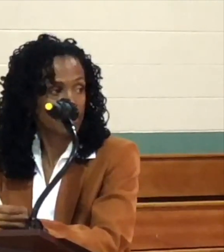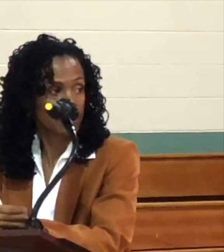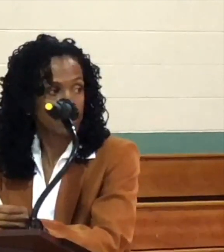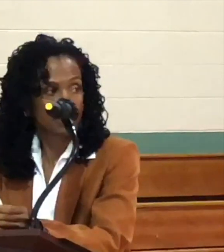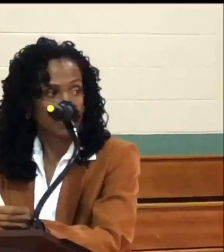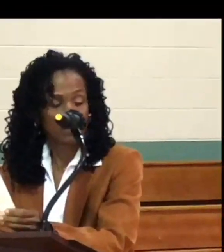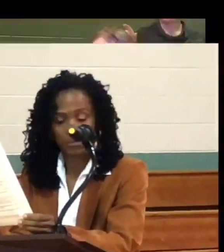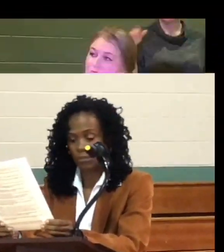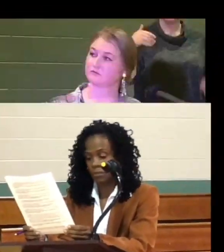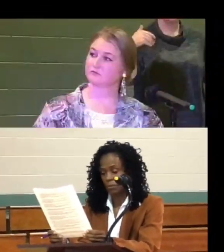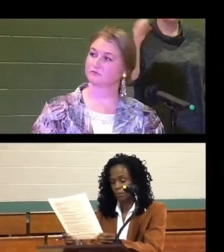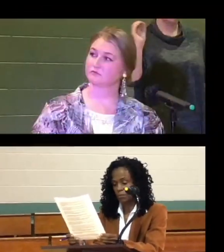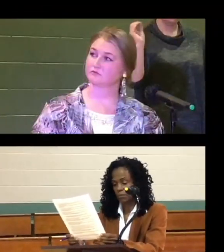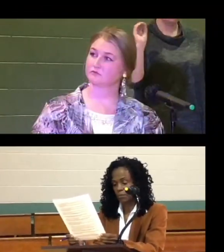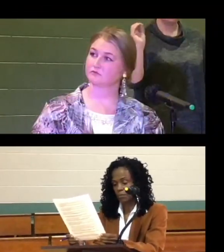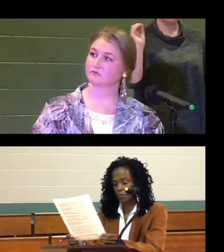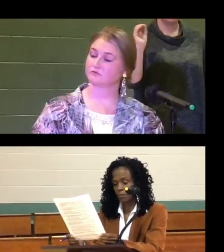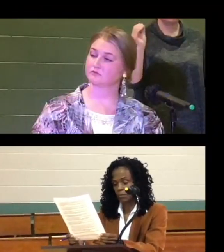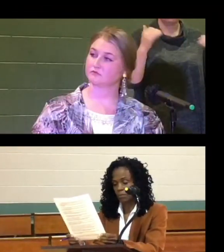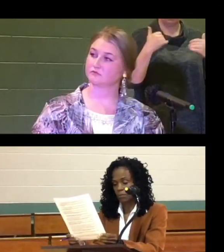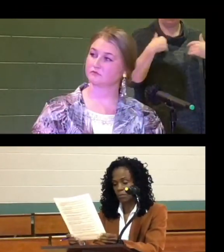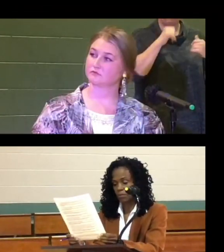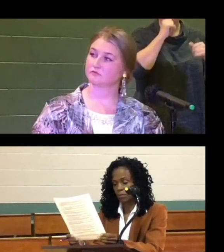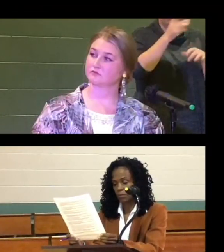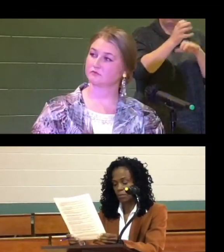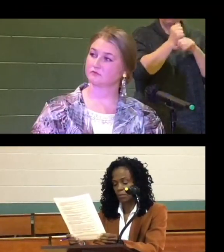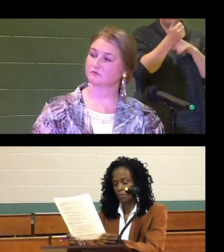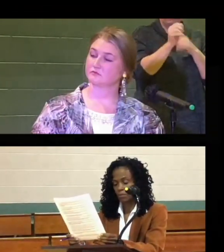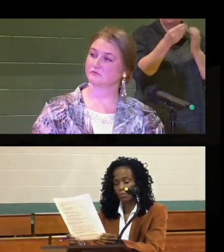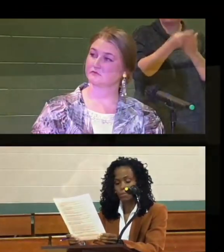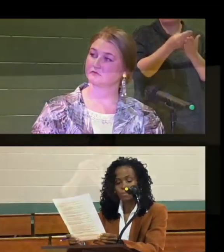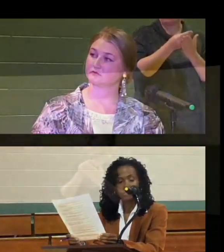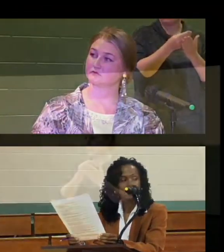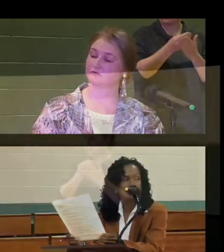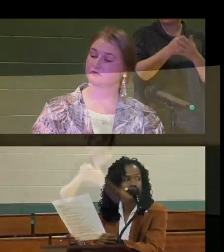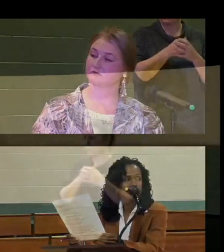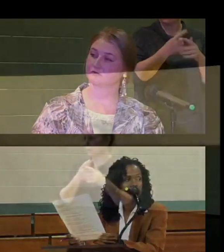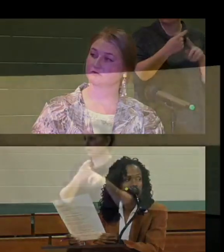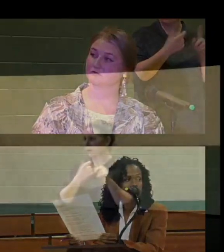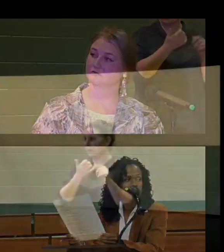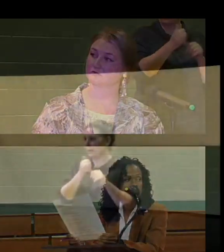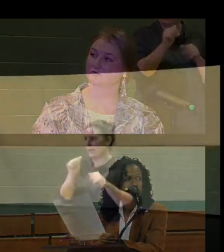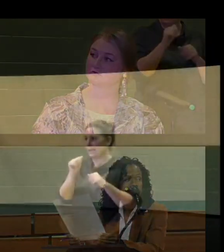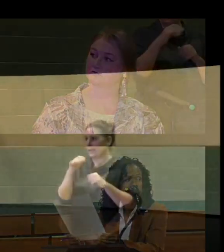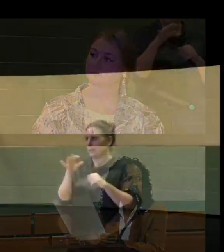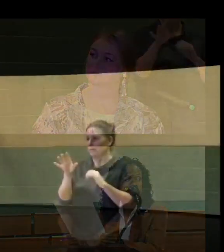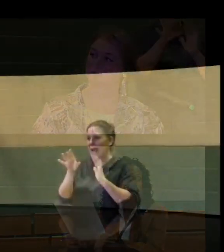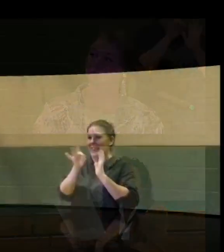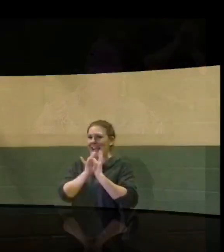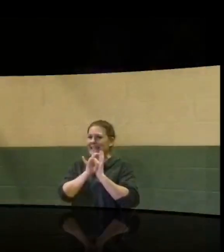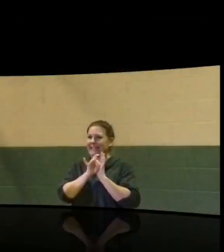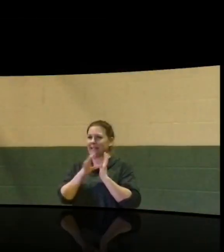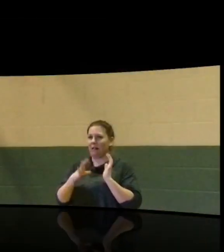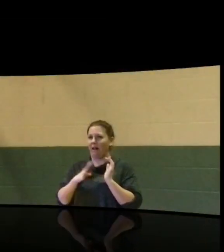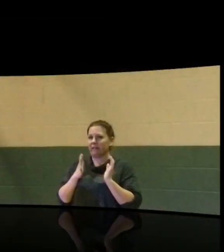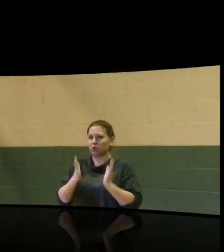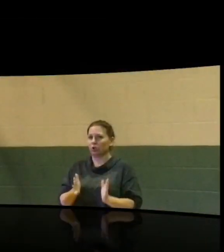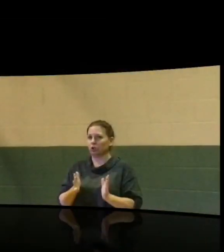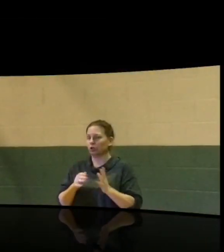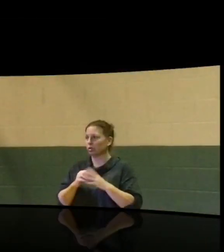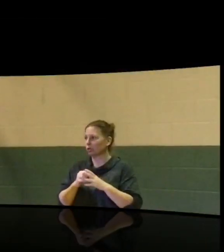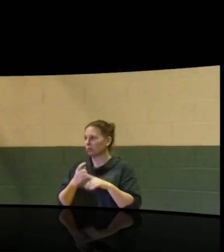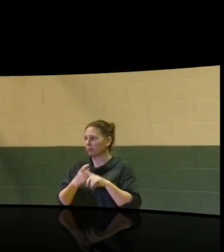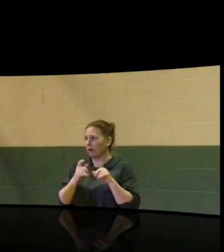So I have not received any money from any elected officials on the